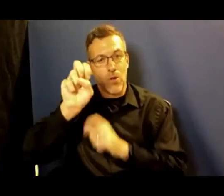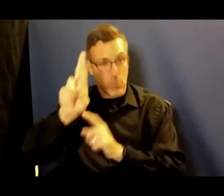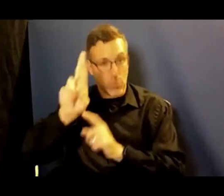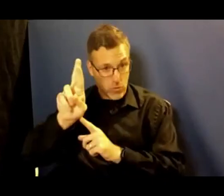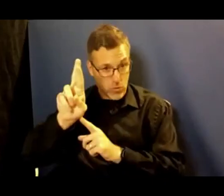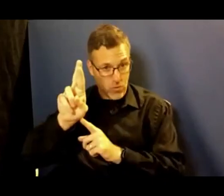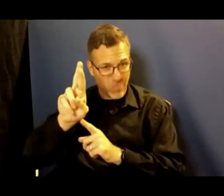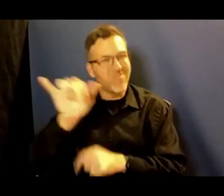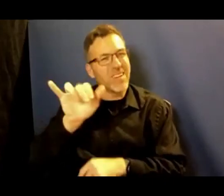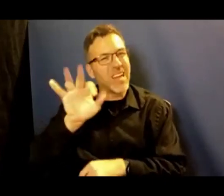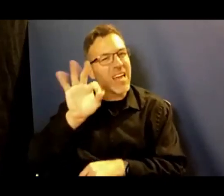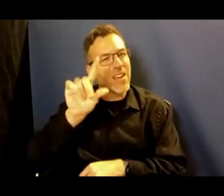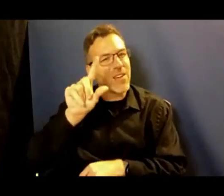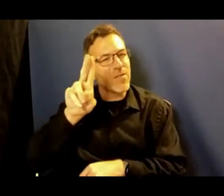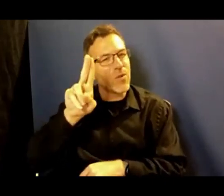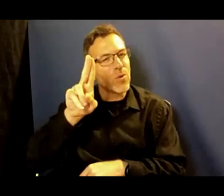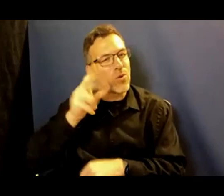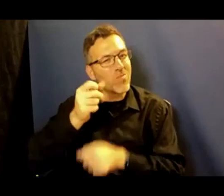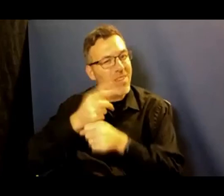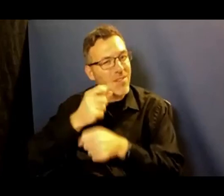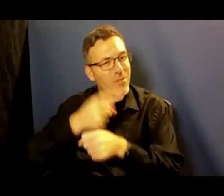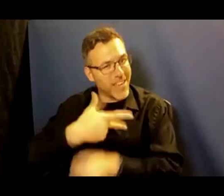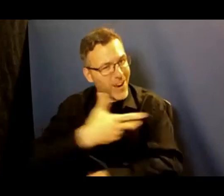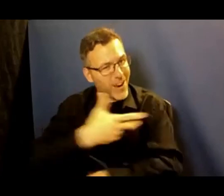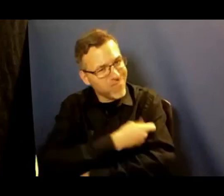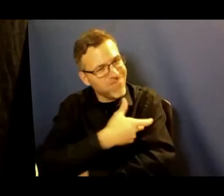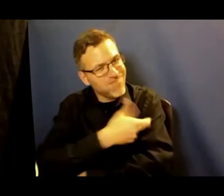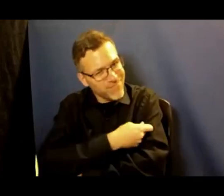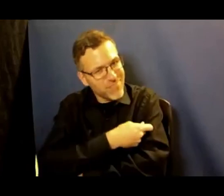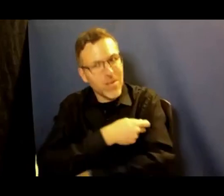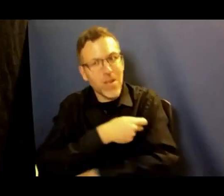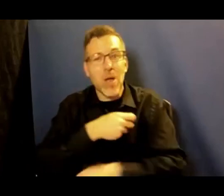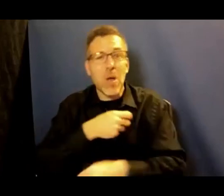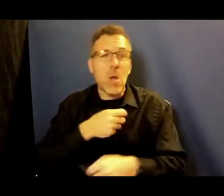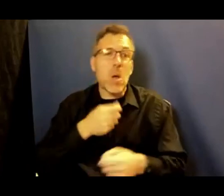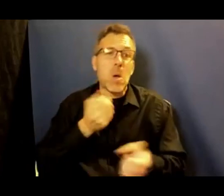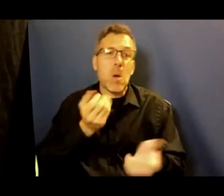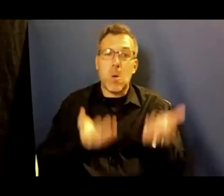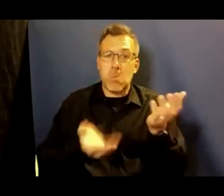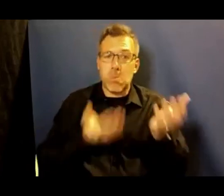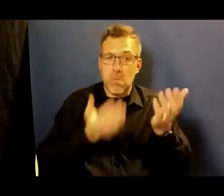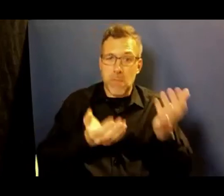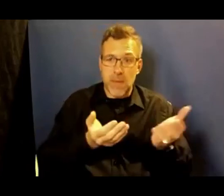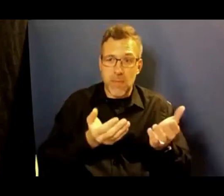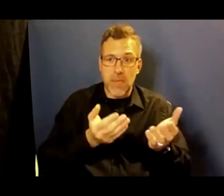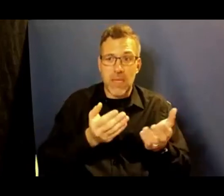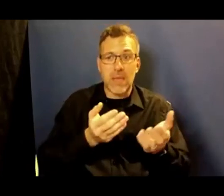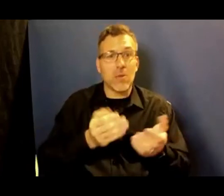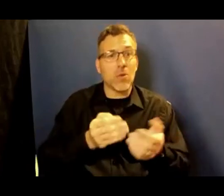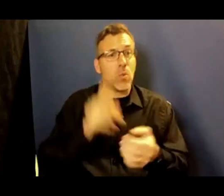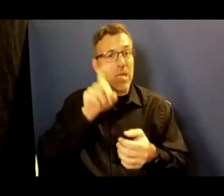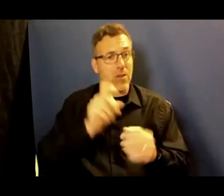year, or if some of these vaccines we should have given more than 1 or 2 doses.